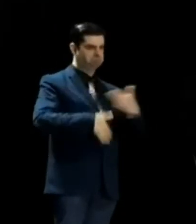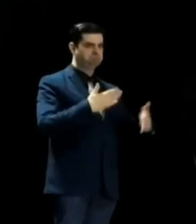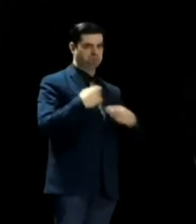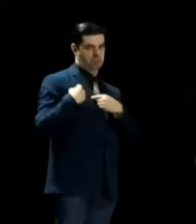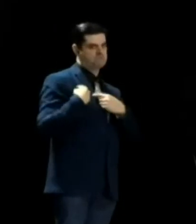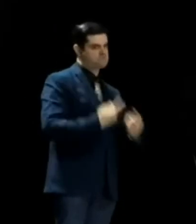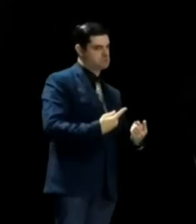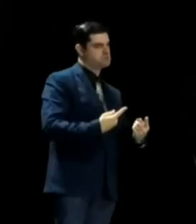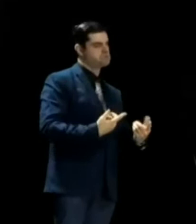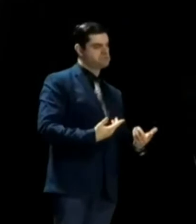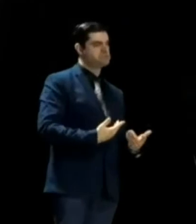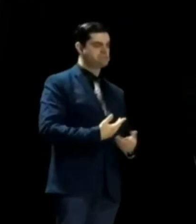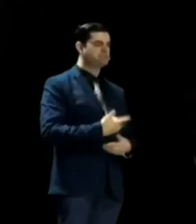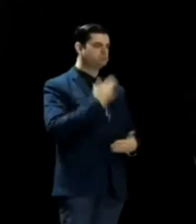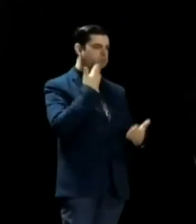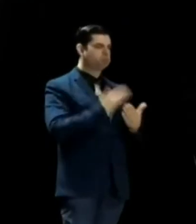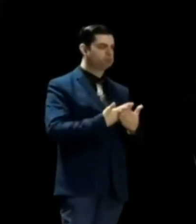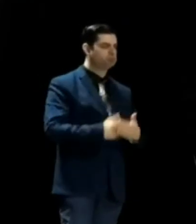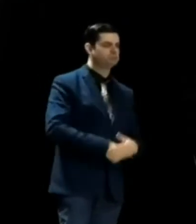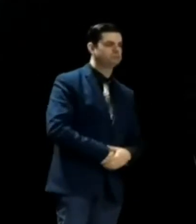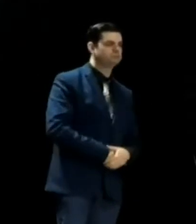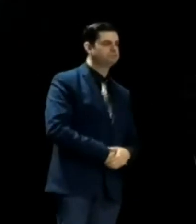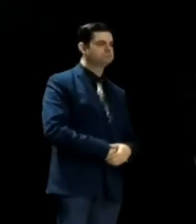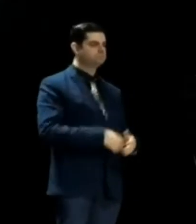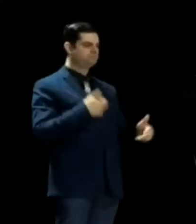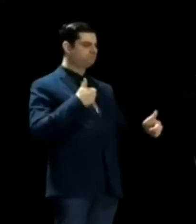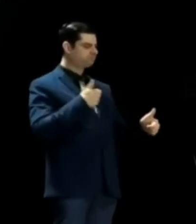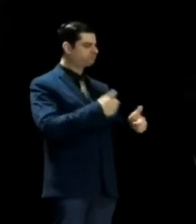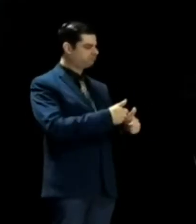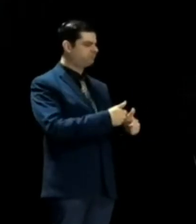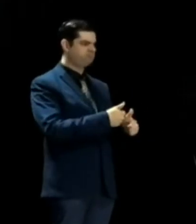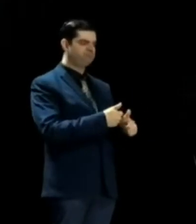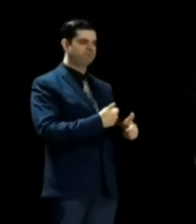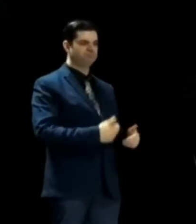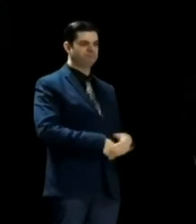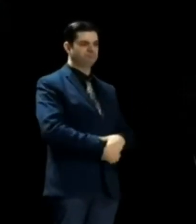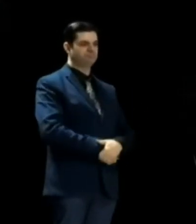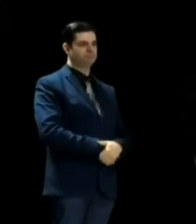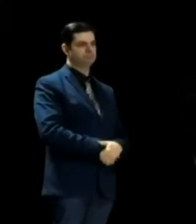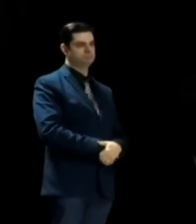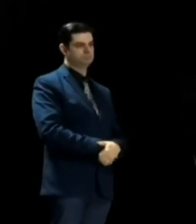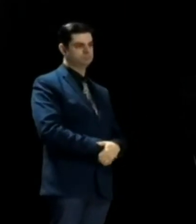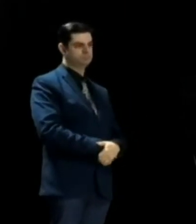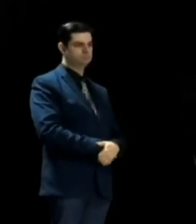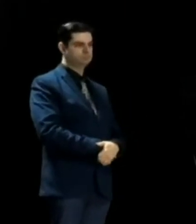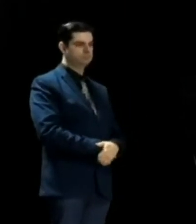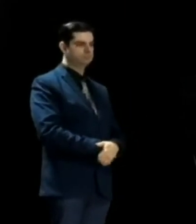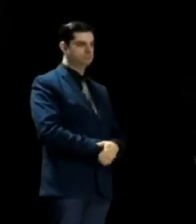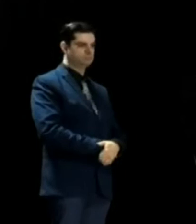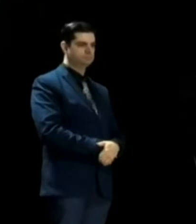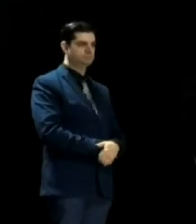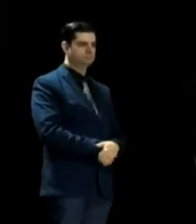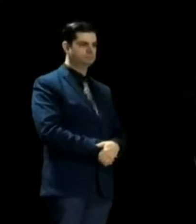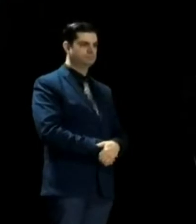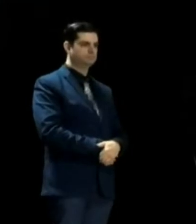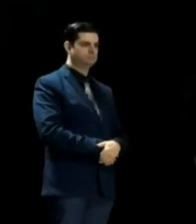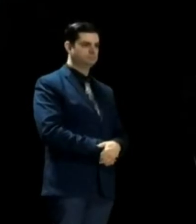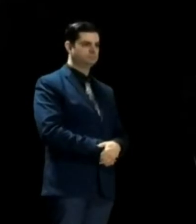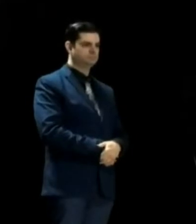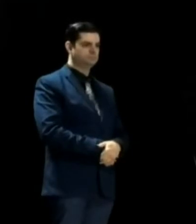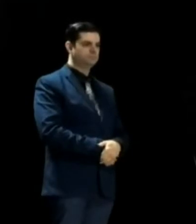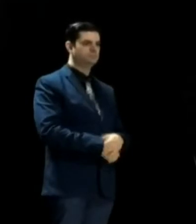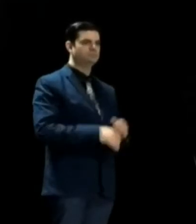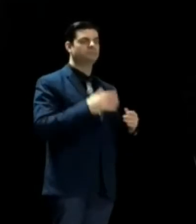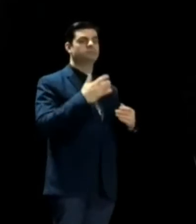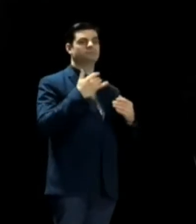done yesterday. So we're seeing the turn times better. Why is that critical to all of this? It's